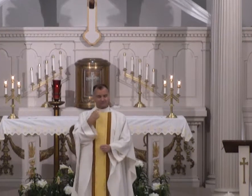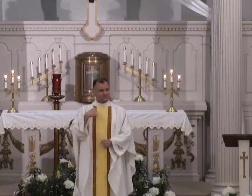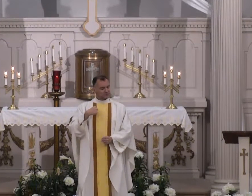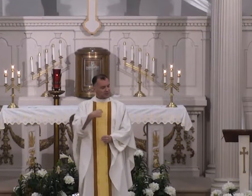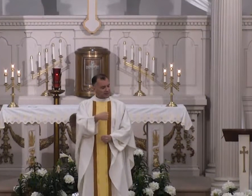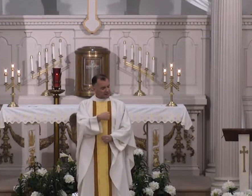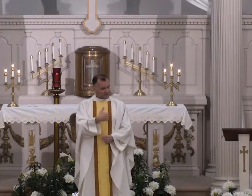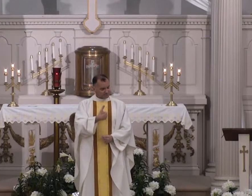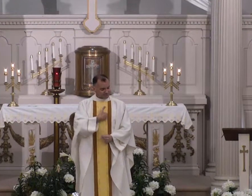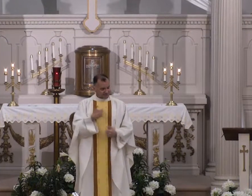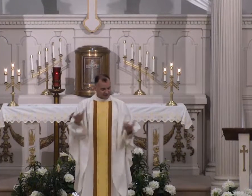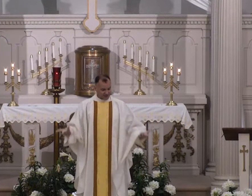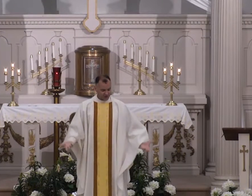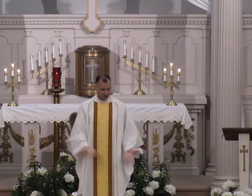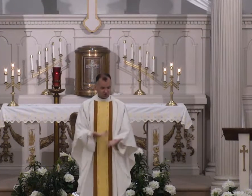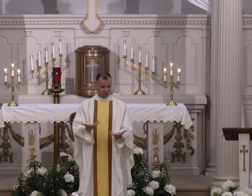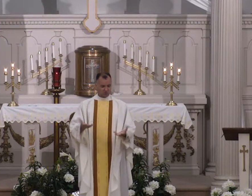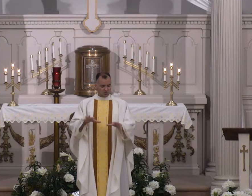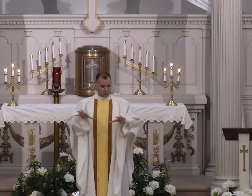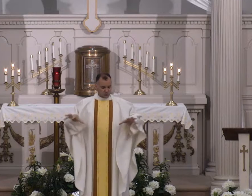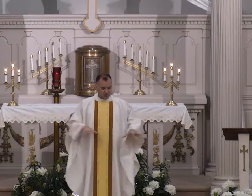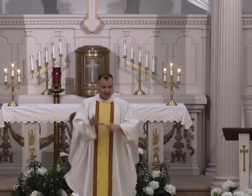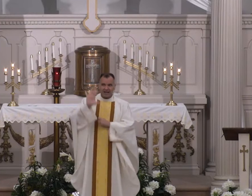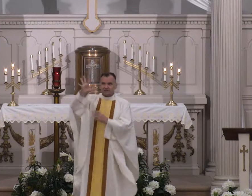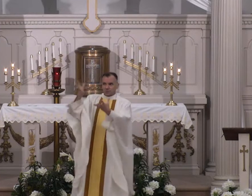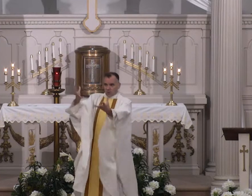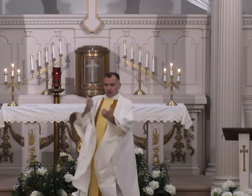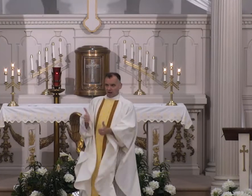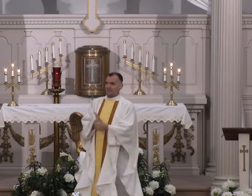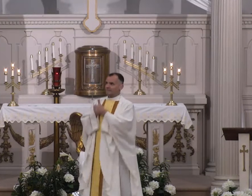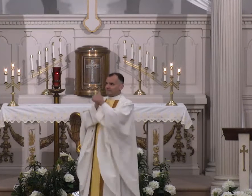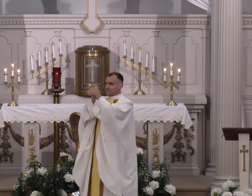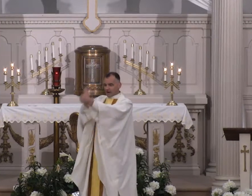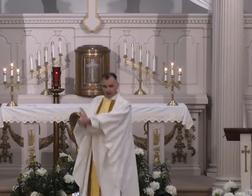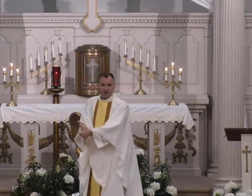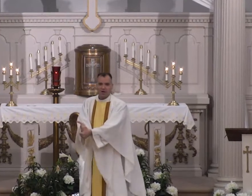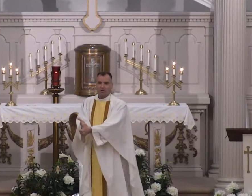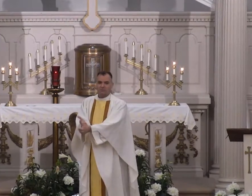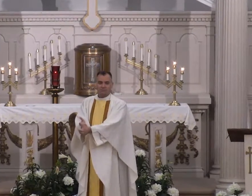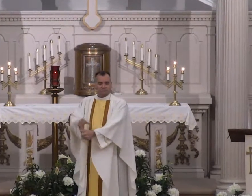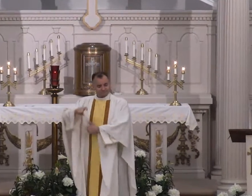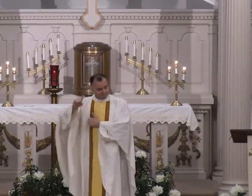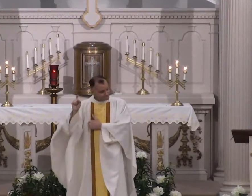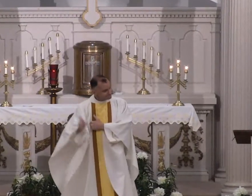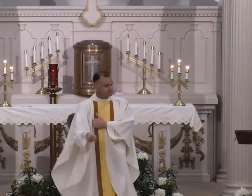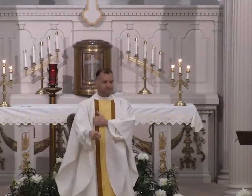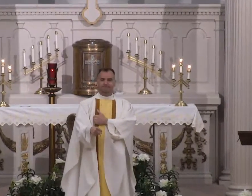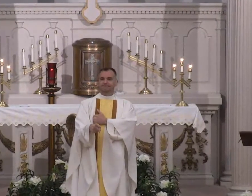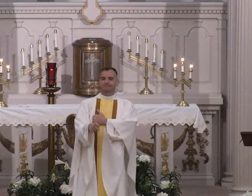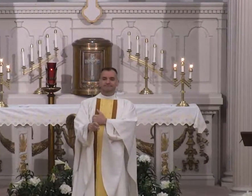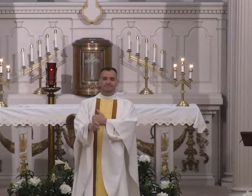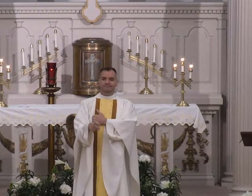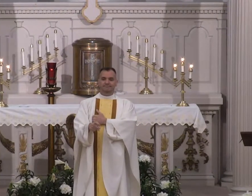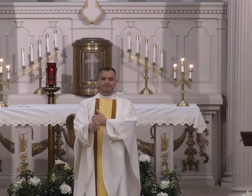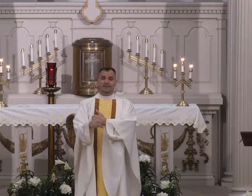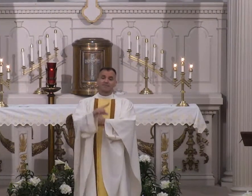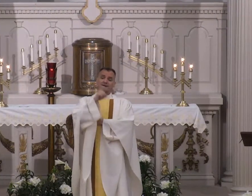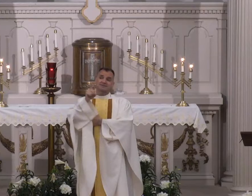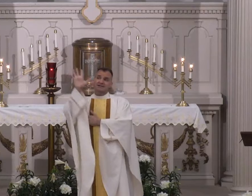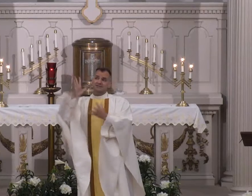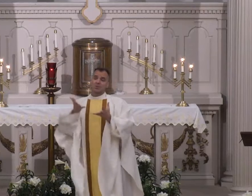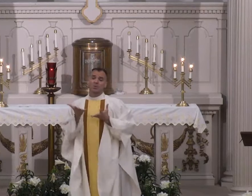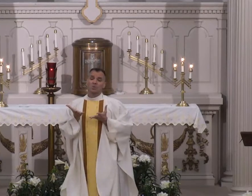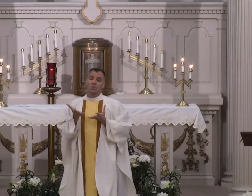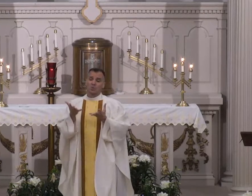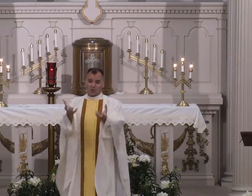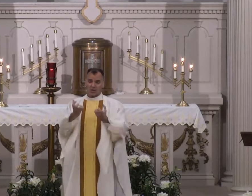And that's what Jesus tells us. He says he's here to do his Father's will. And that he must follow